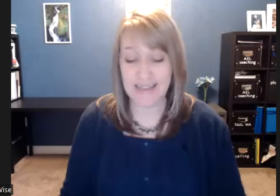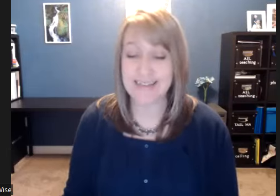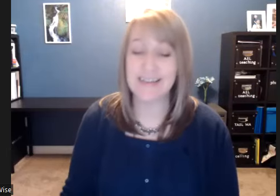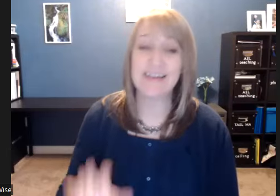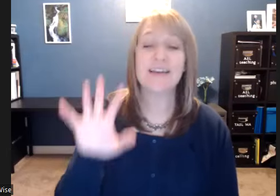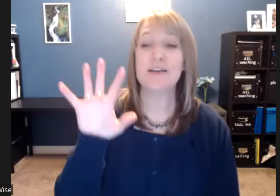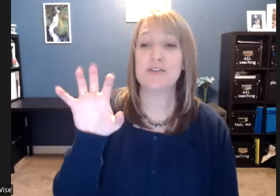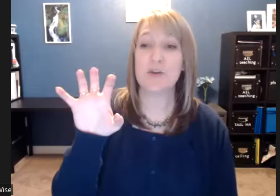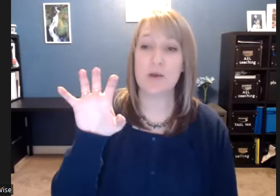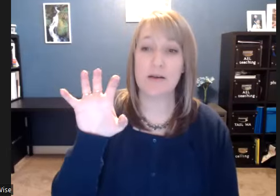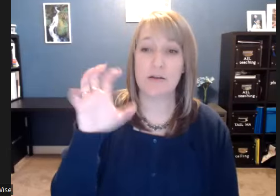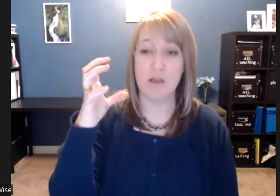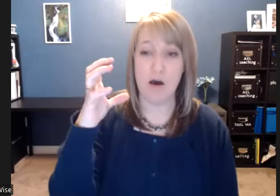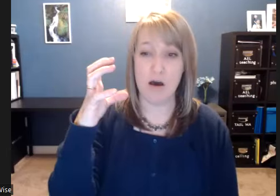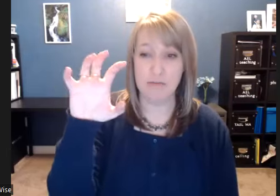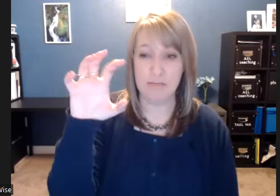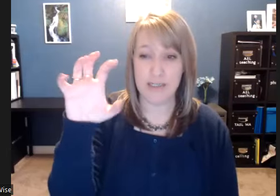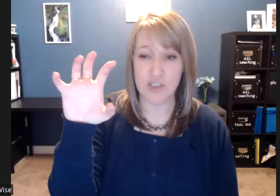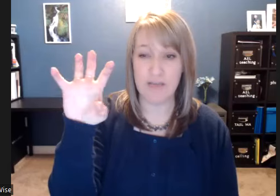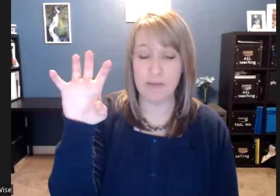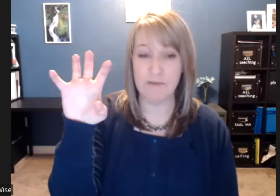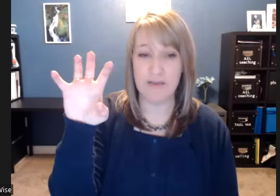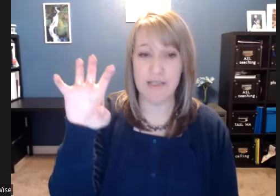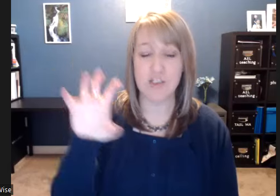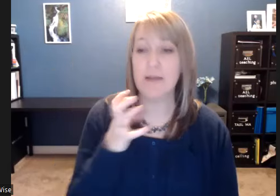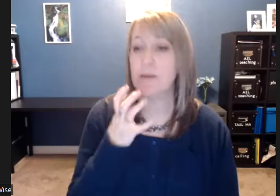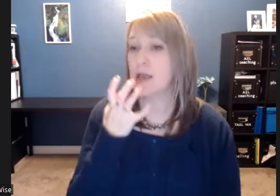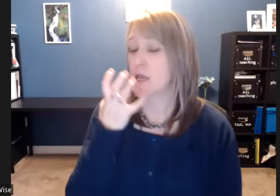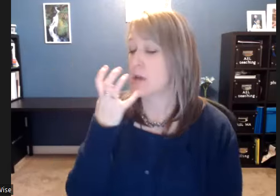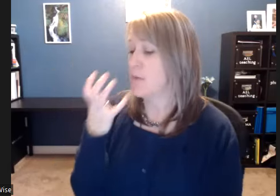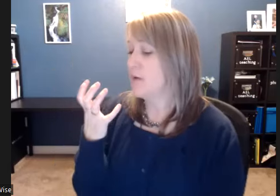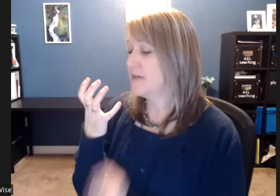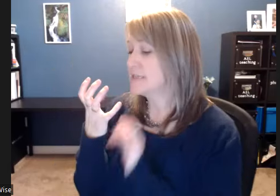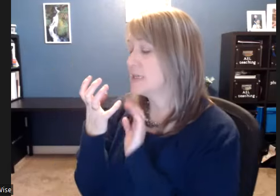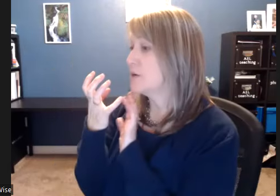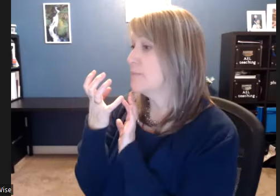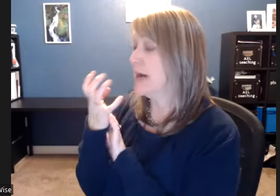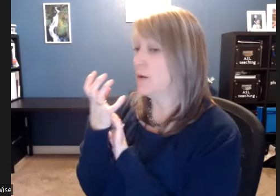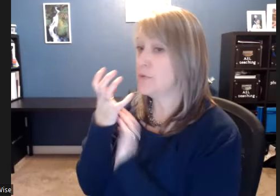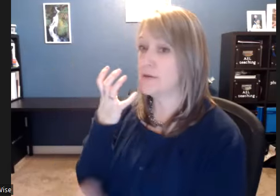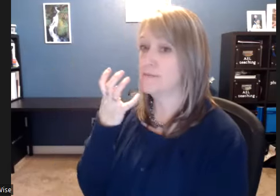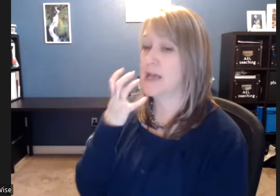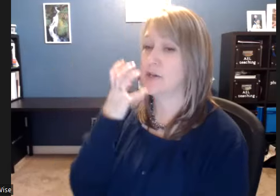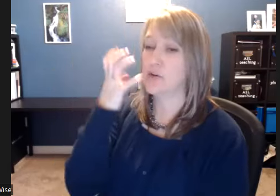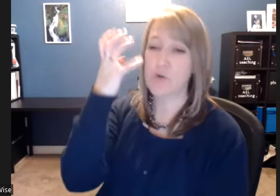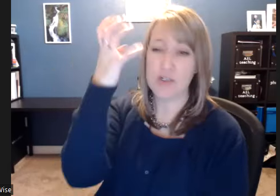is. So you want a claw hand shape, bent 5 hand shape, palm facing your mouth, and you're going